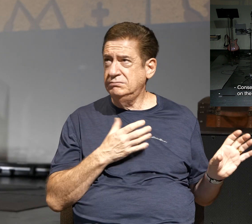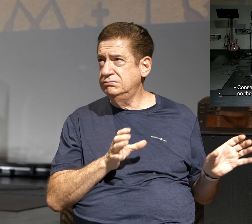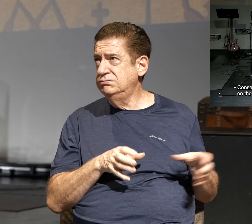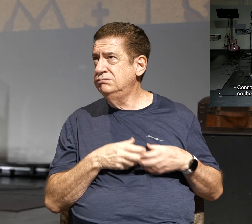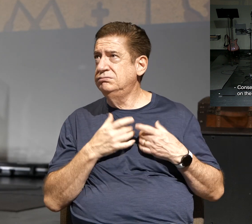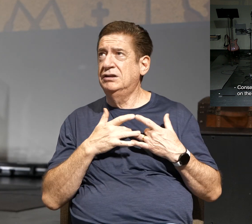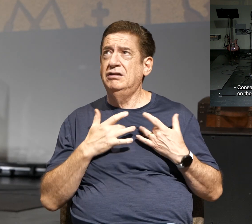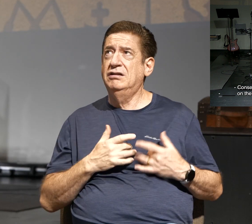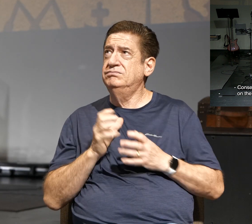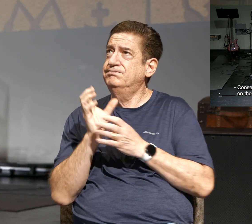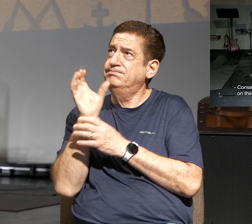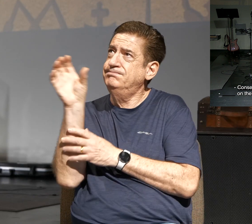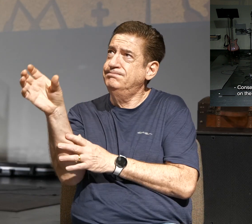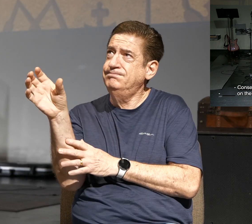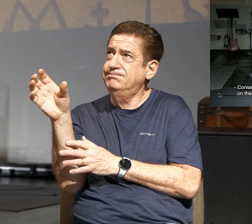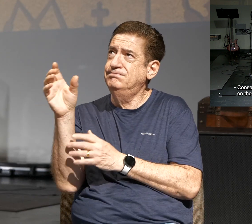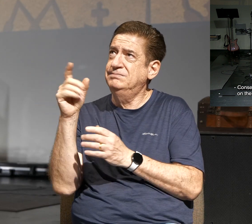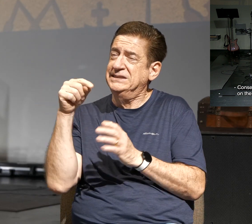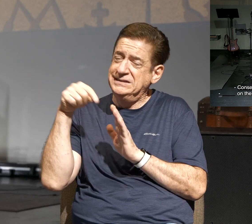affections.